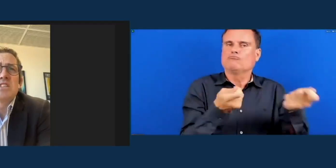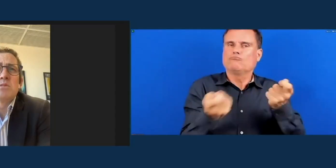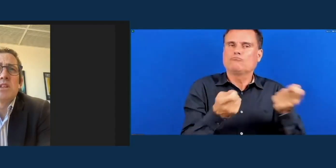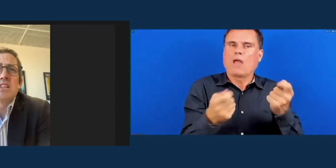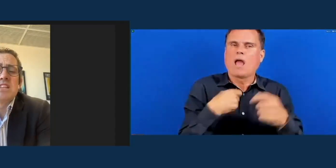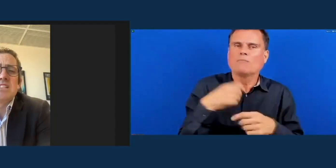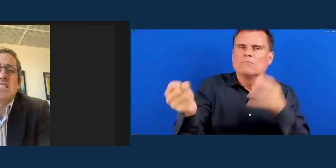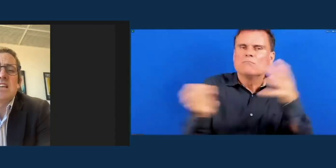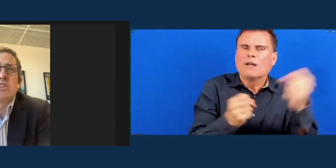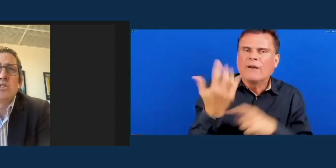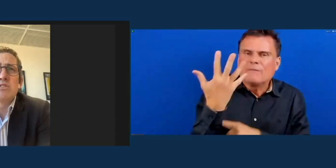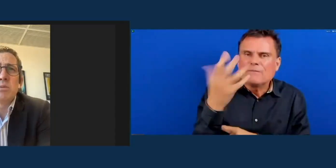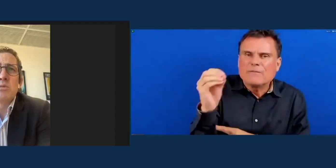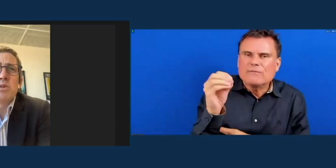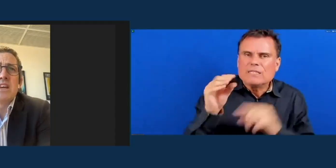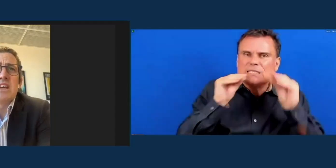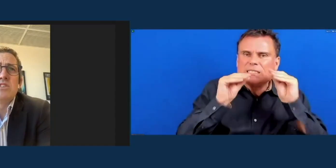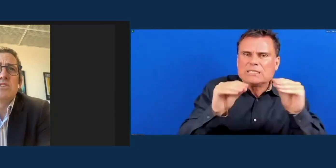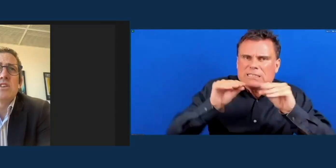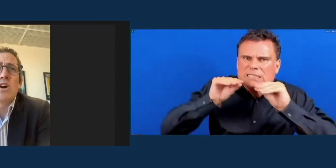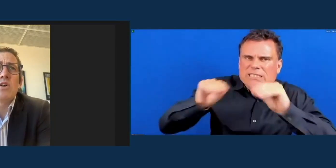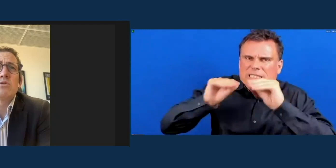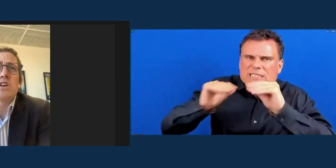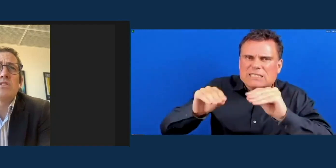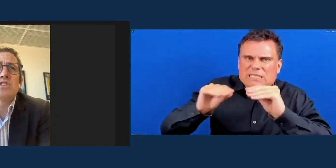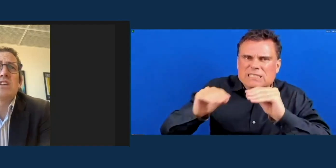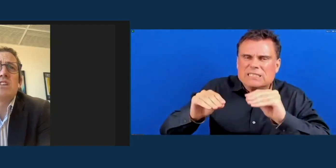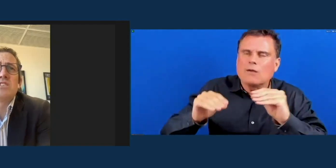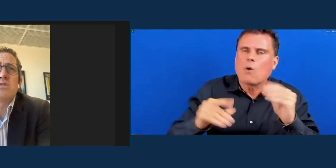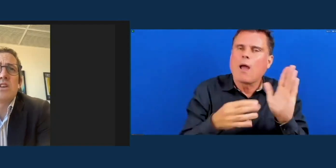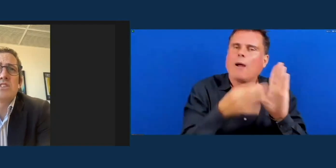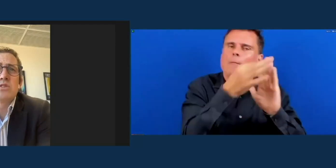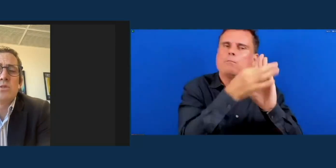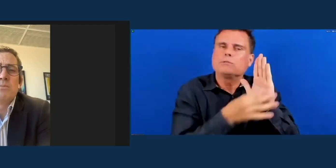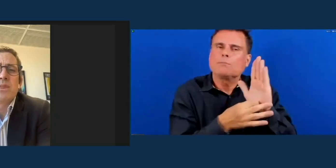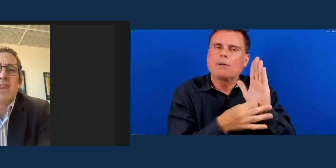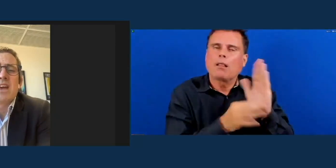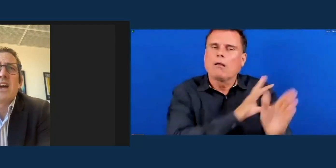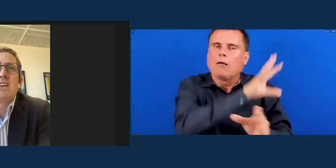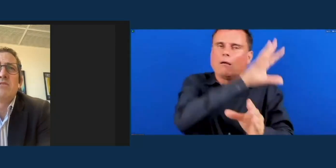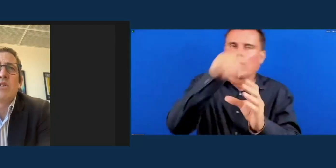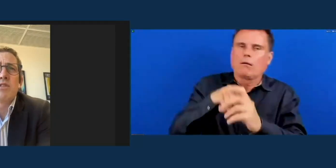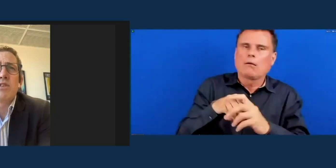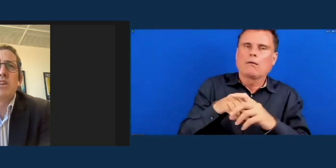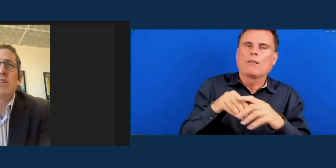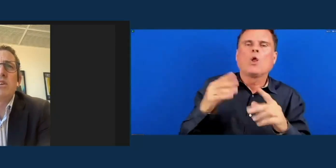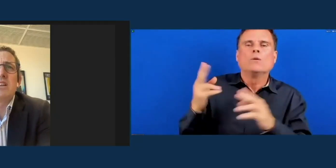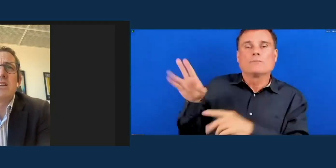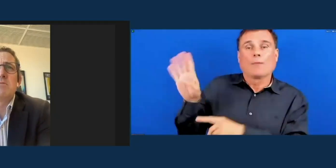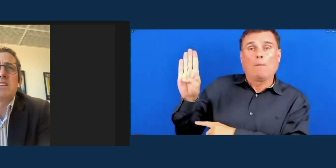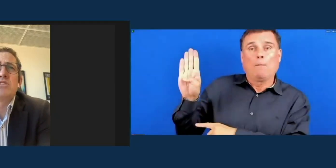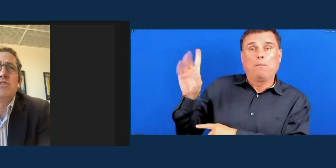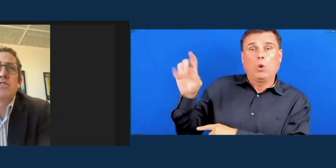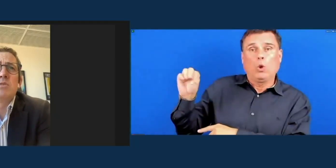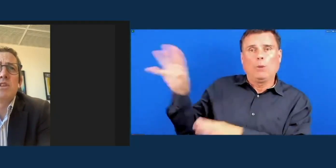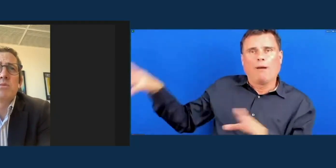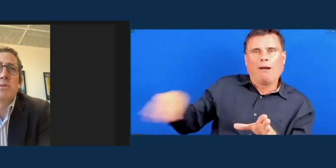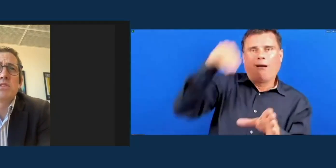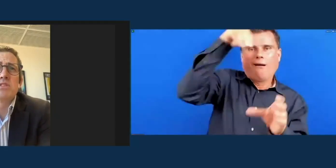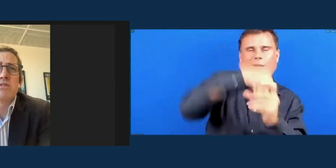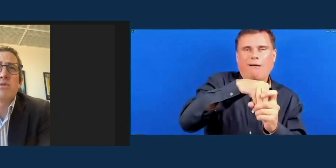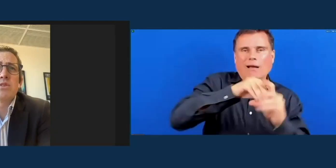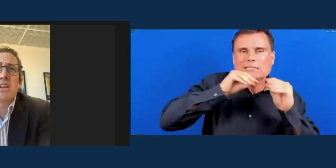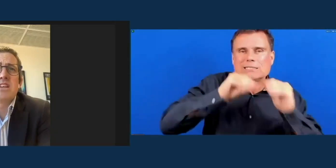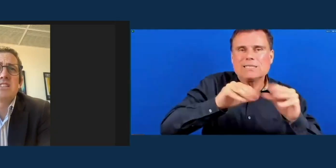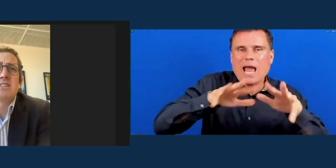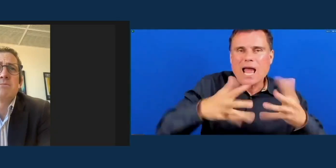with disabilities, use of Bloom Reader, and using the whole child checklist screening tool and involved 30 locally based youth community